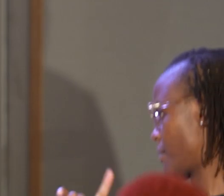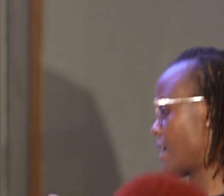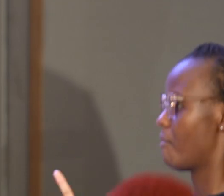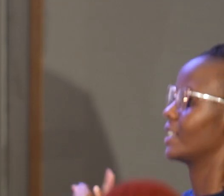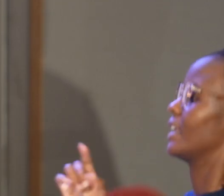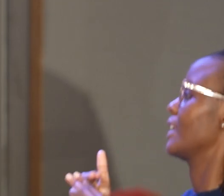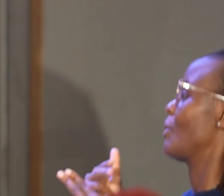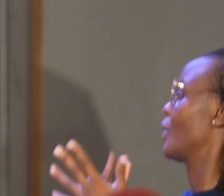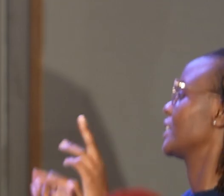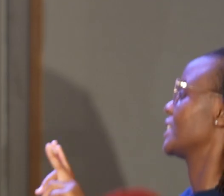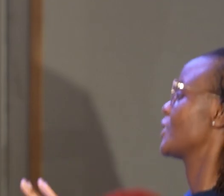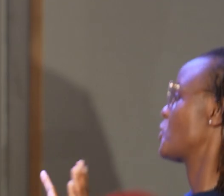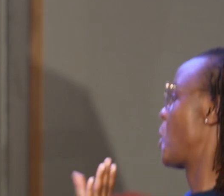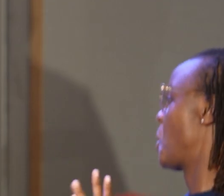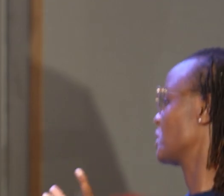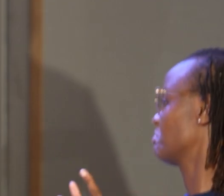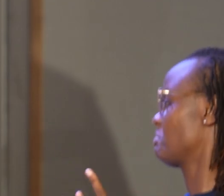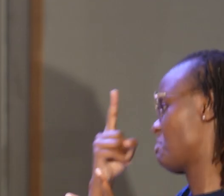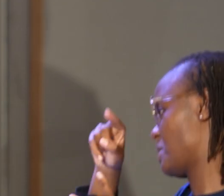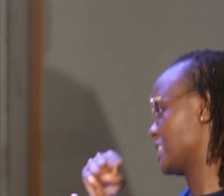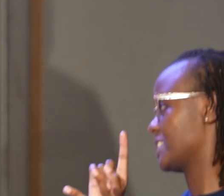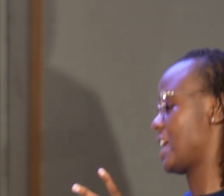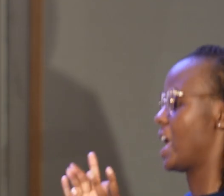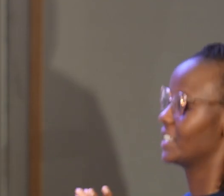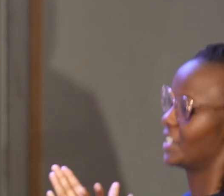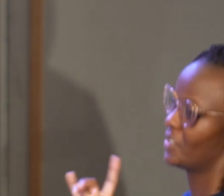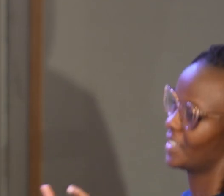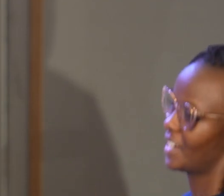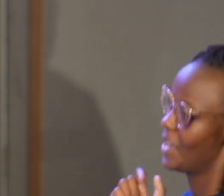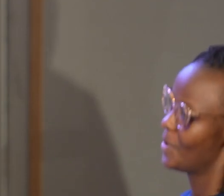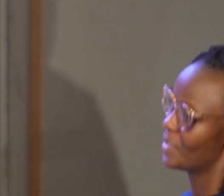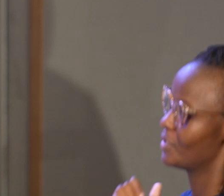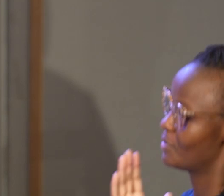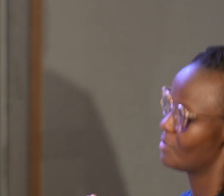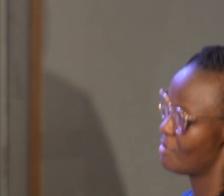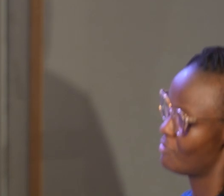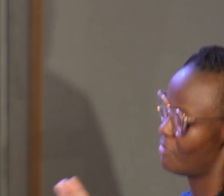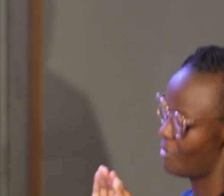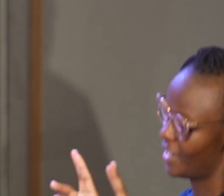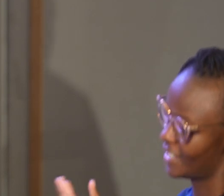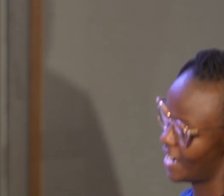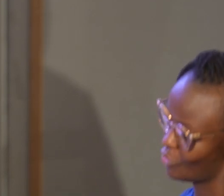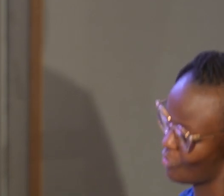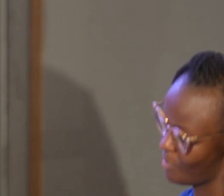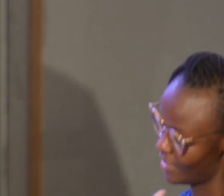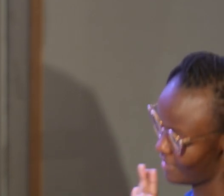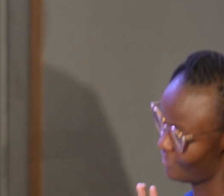laws, policies, and generally standards, which are mostly compliant with international